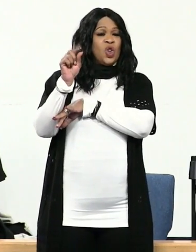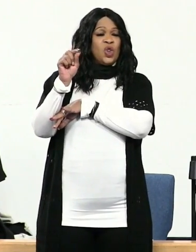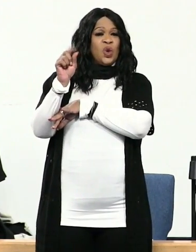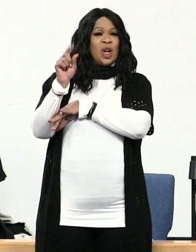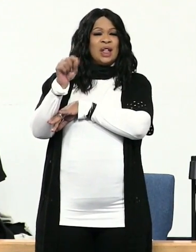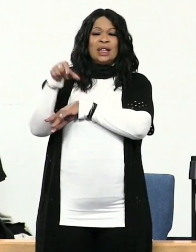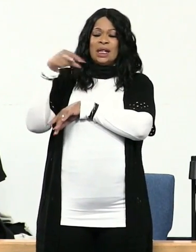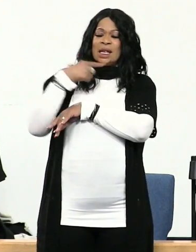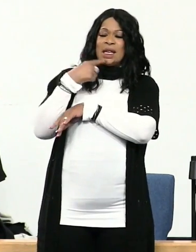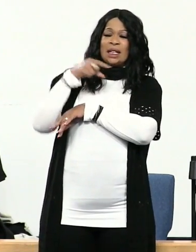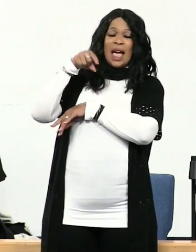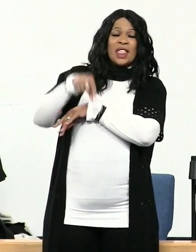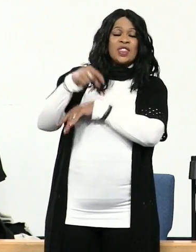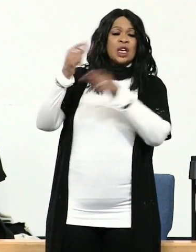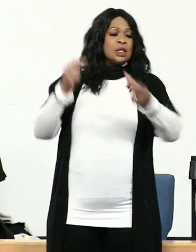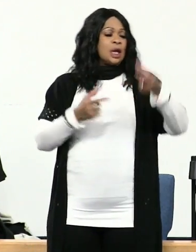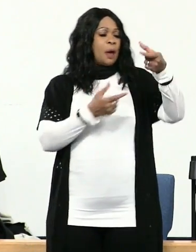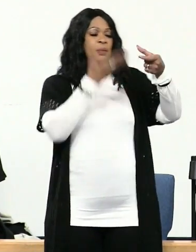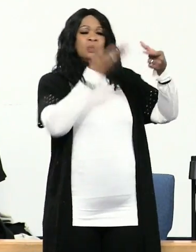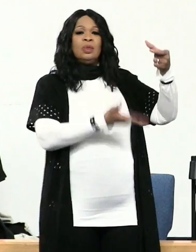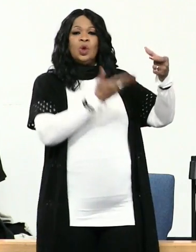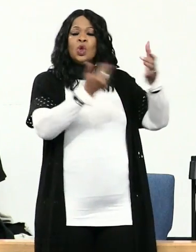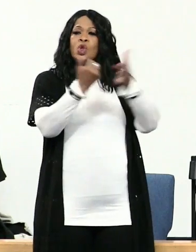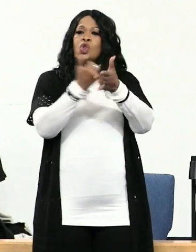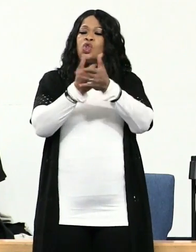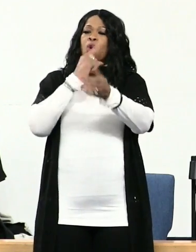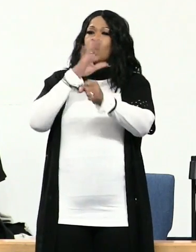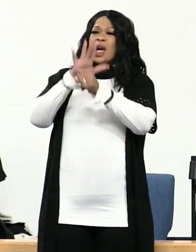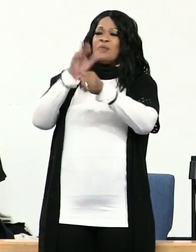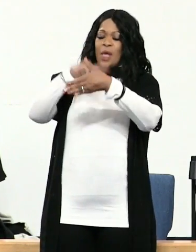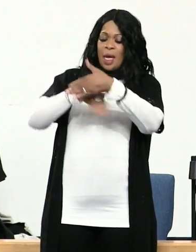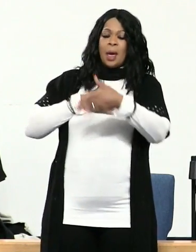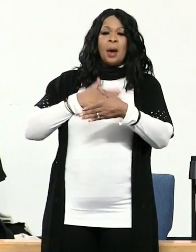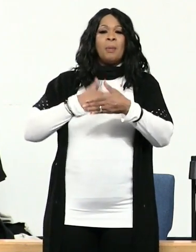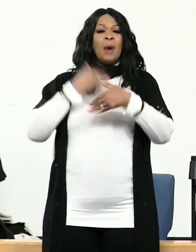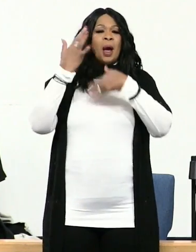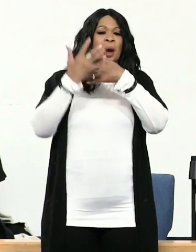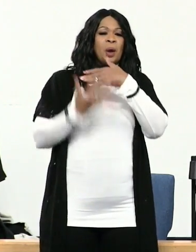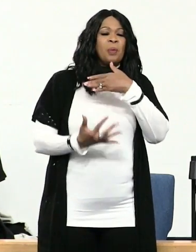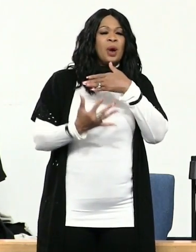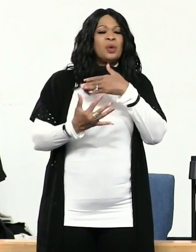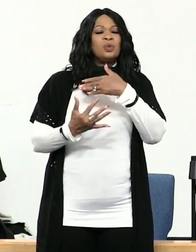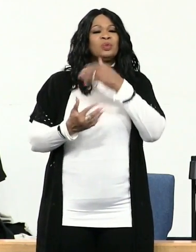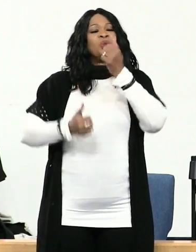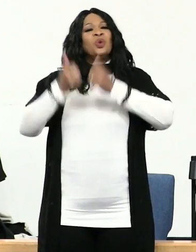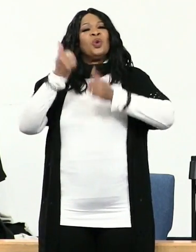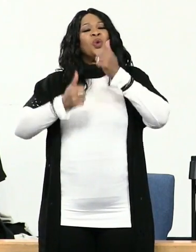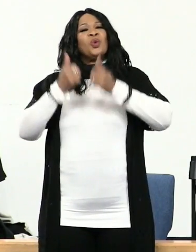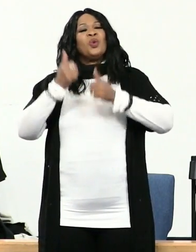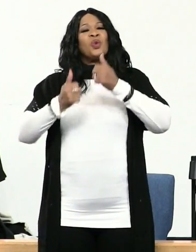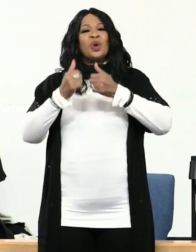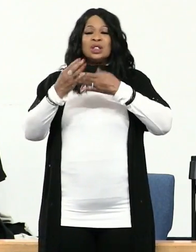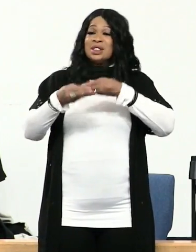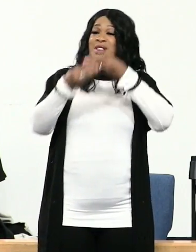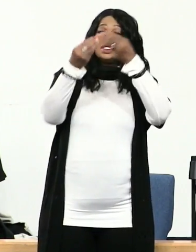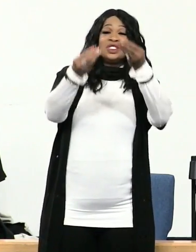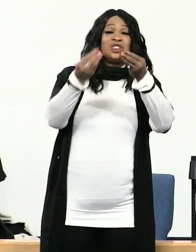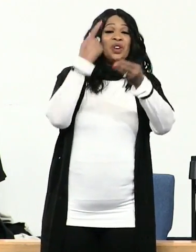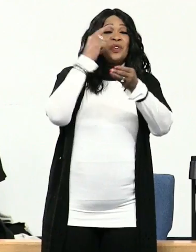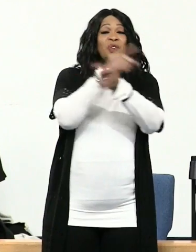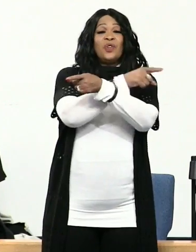this cup is the new covenant in my blood, which is shed for